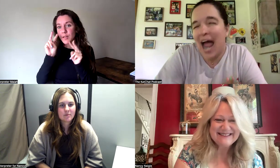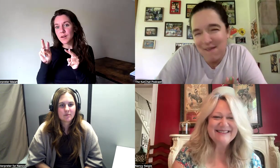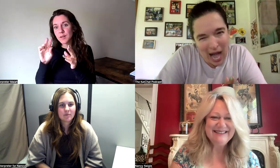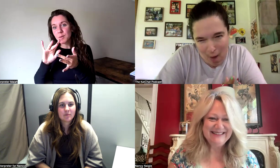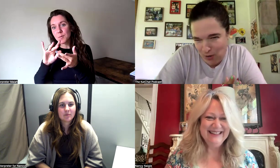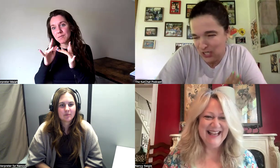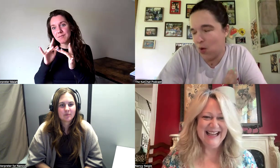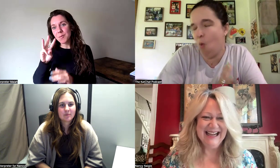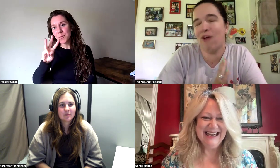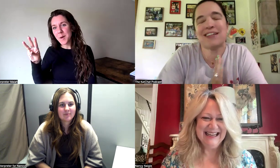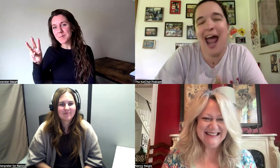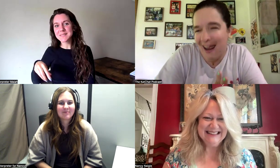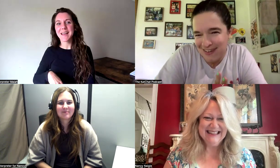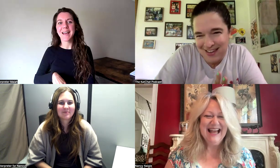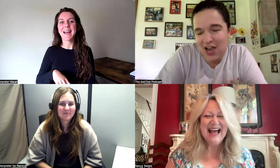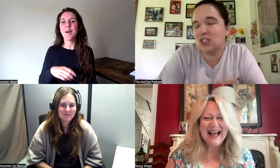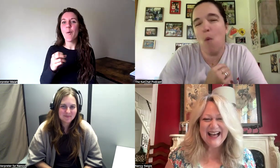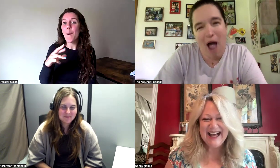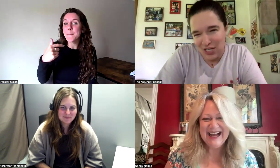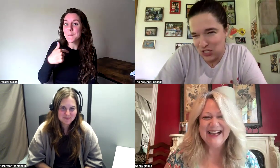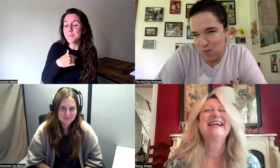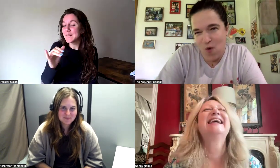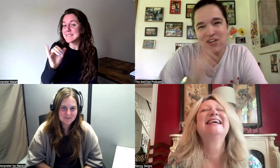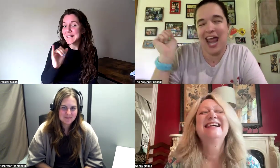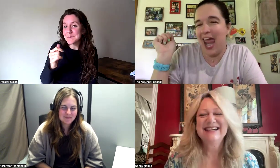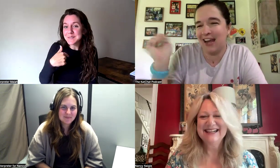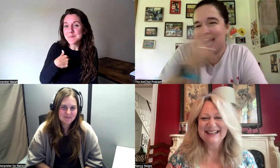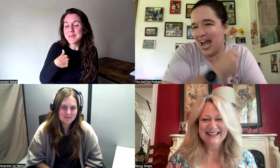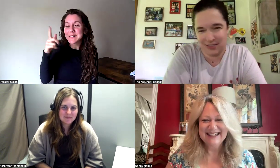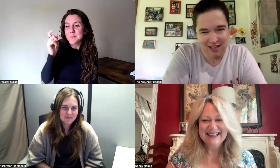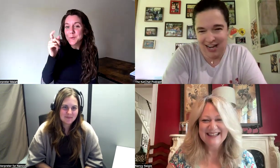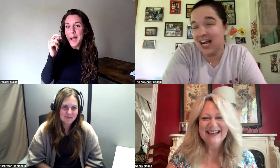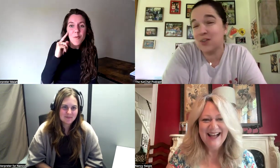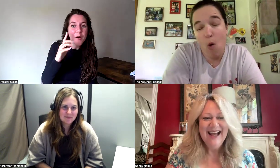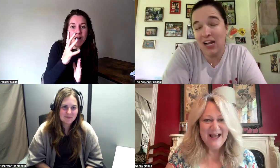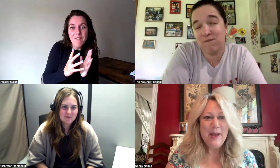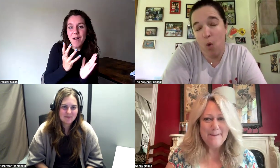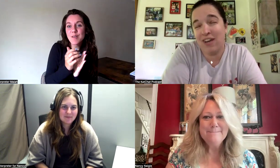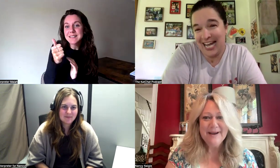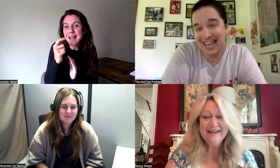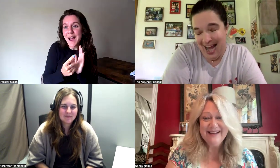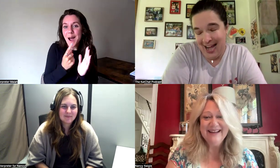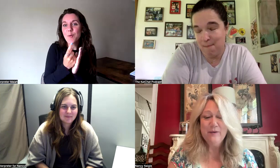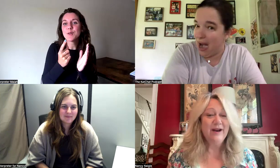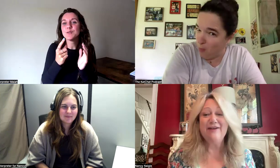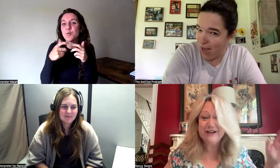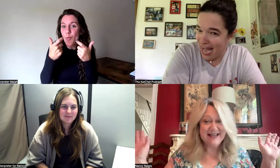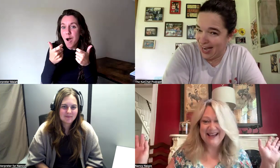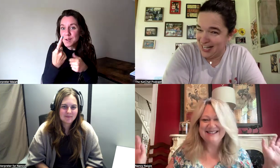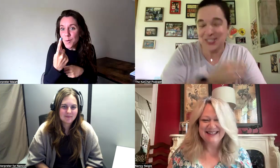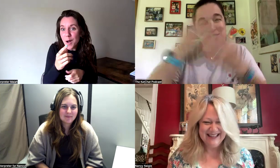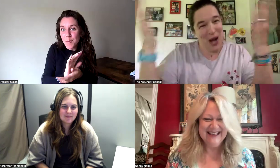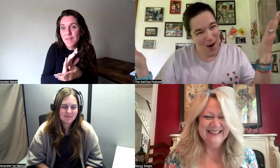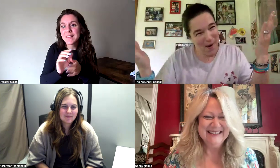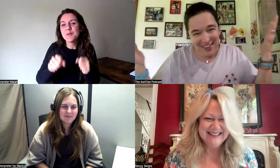like 5 hours or 10 to watch the movie and cancel. It's only $4.99, by Whatever the it